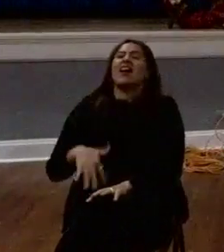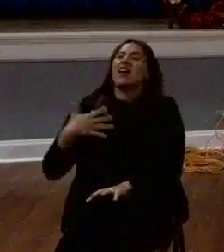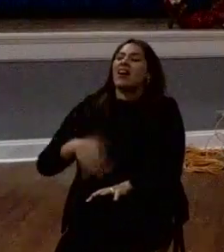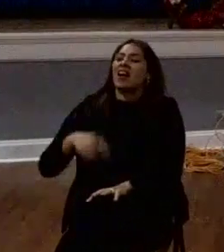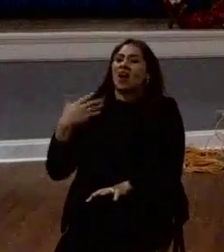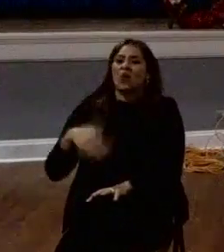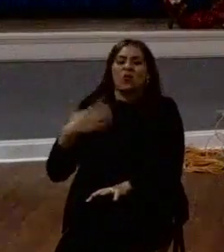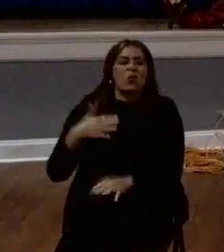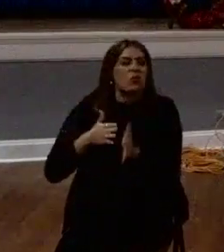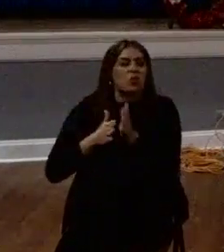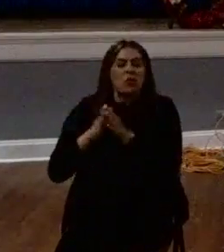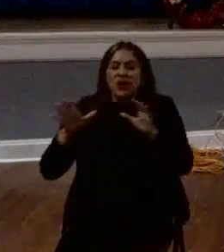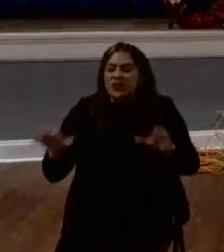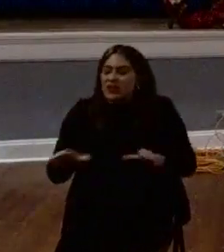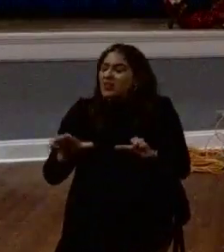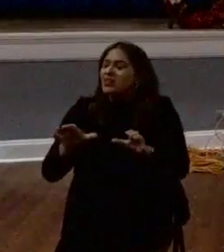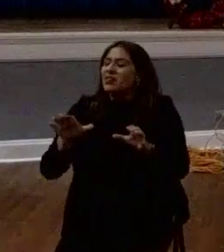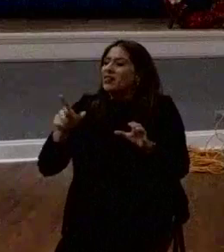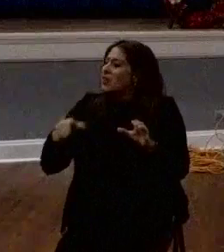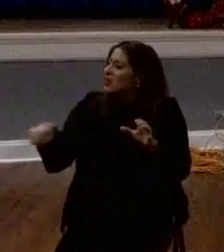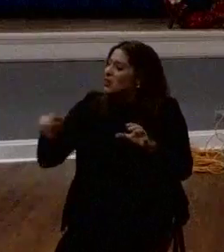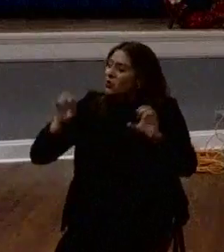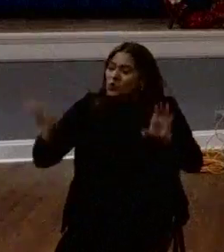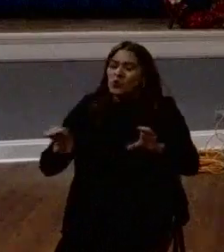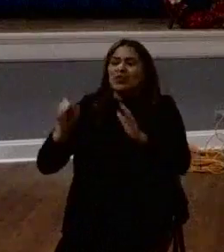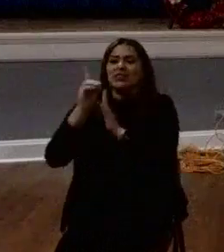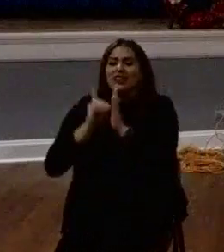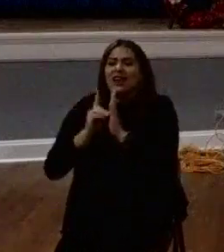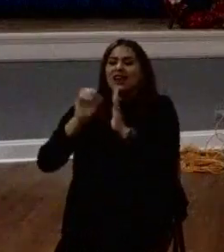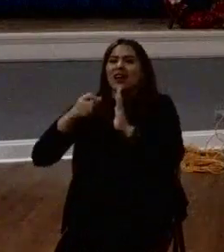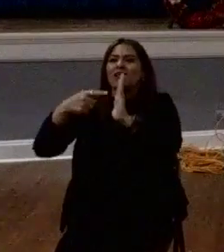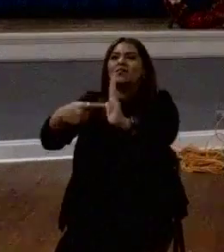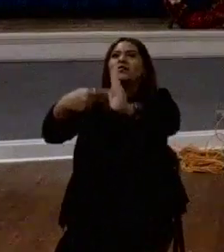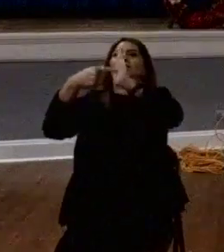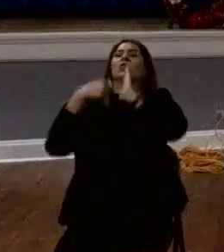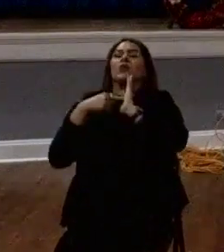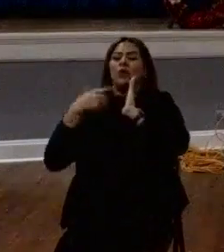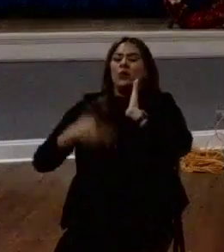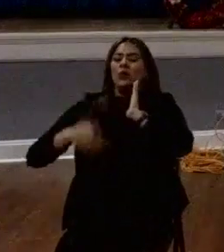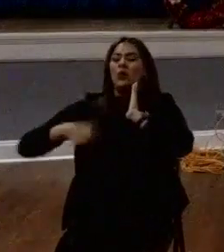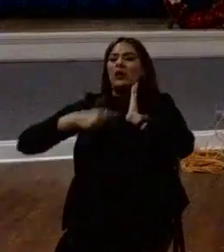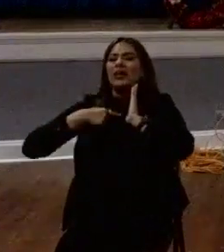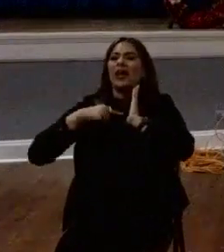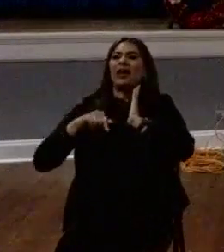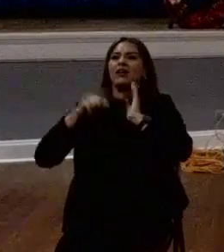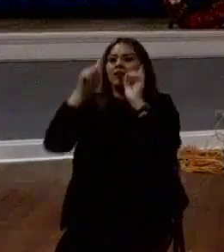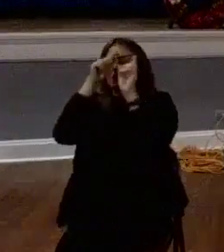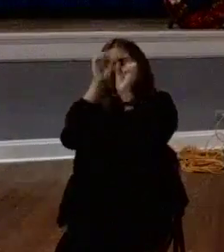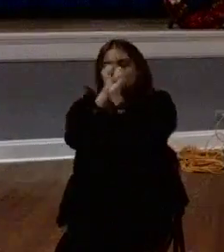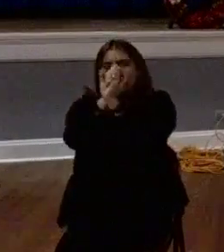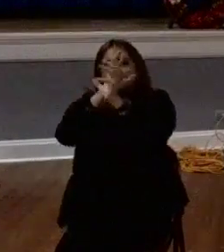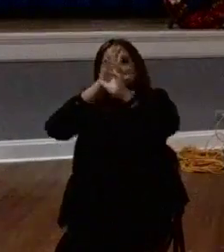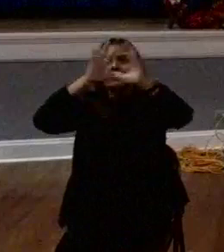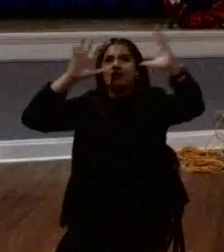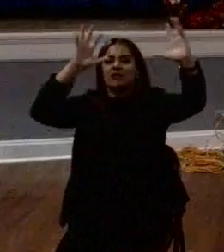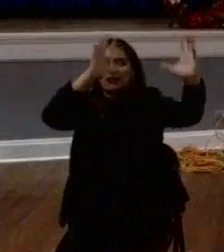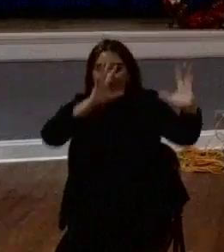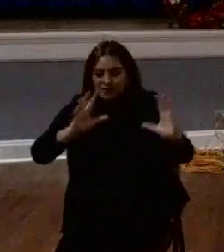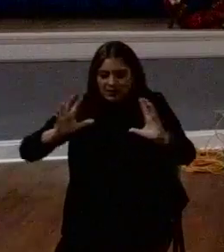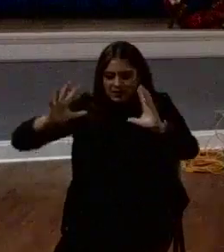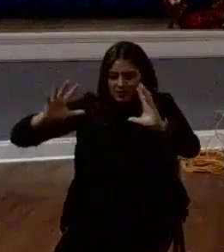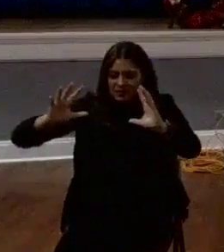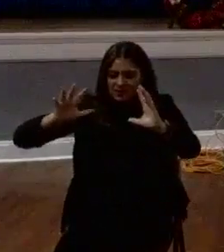Incredible effort to give us a vision that we can actually think and feel and move towards getting